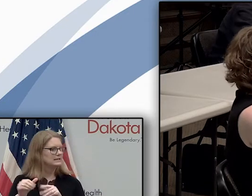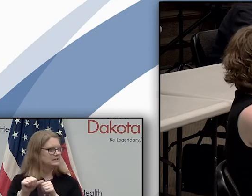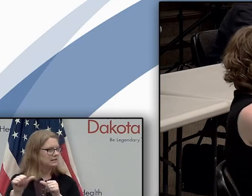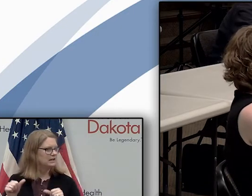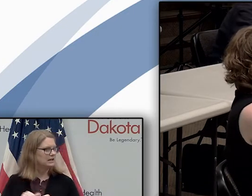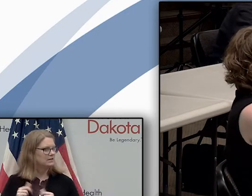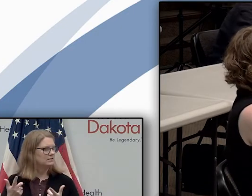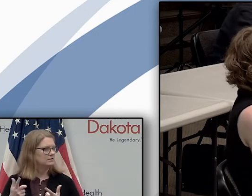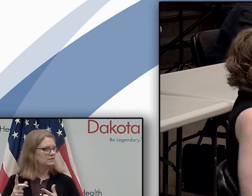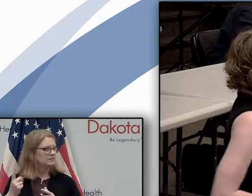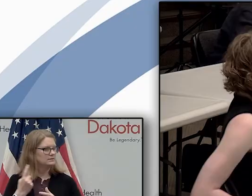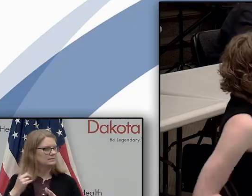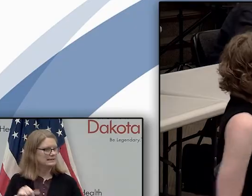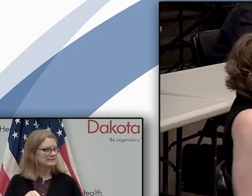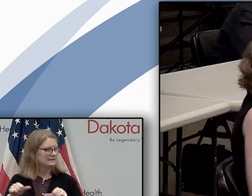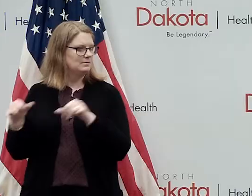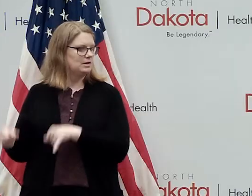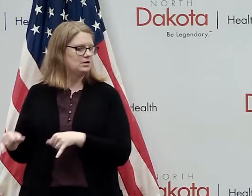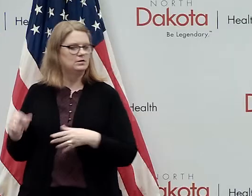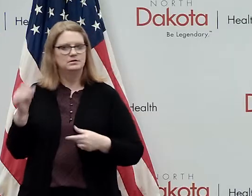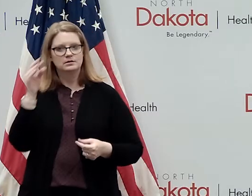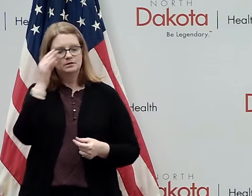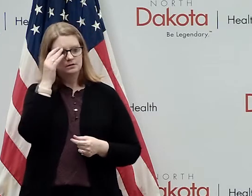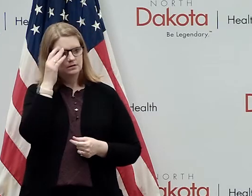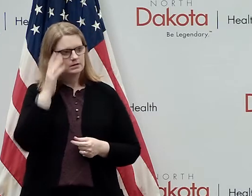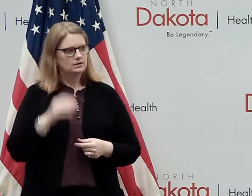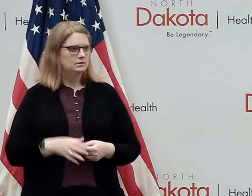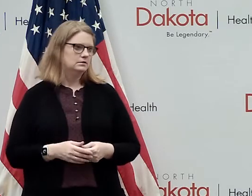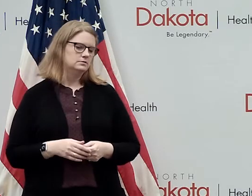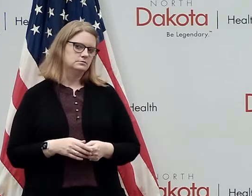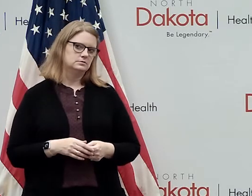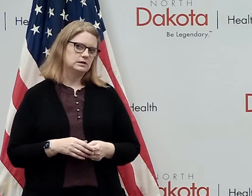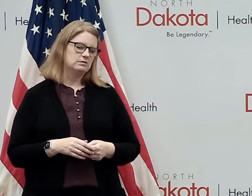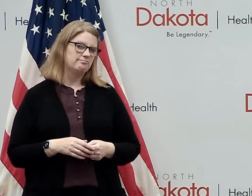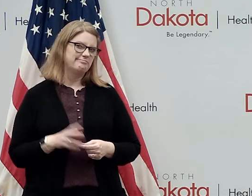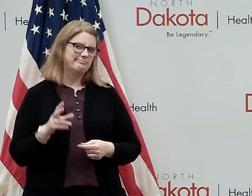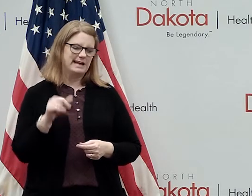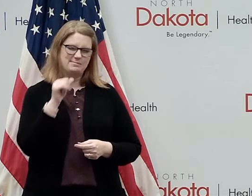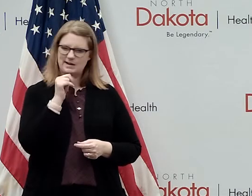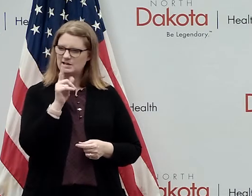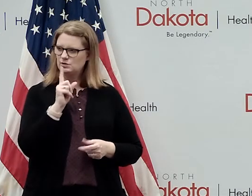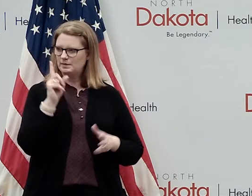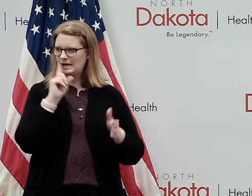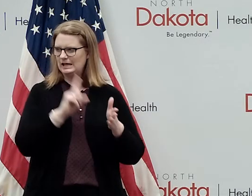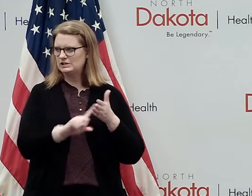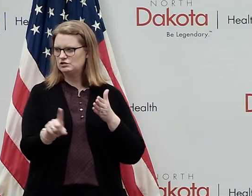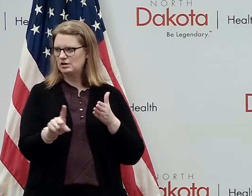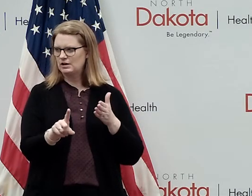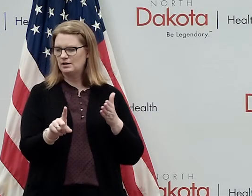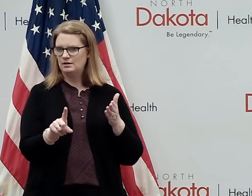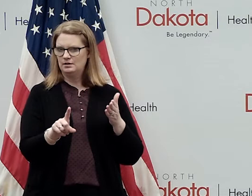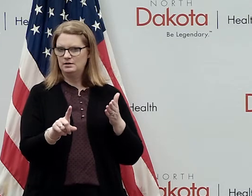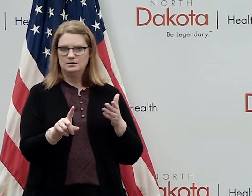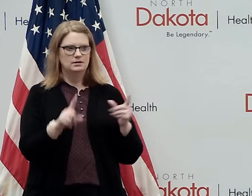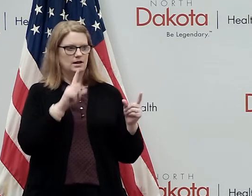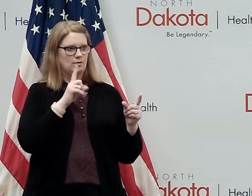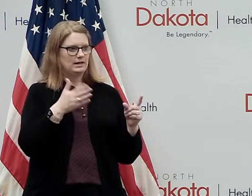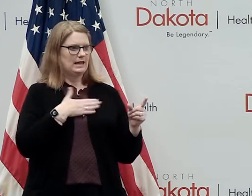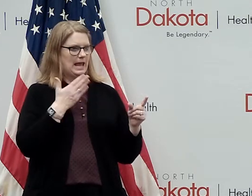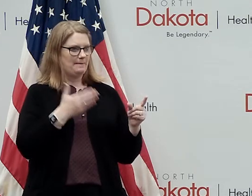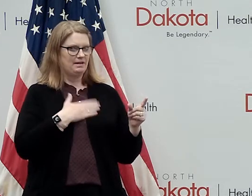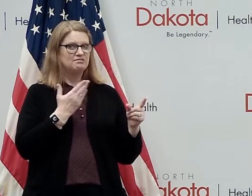that are looking at doing something similar? Not, but I can sure check on it. I'm really happy to hear